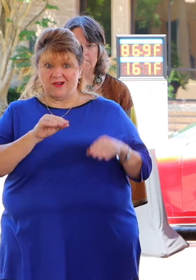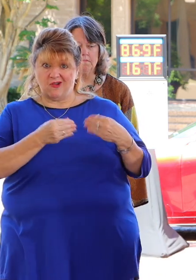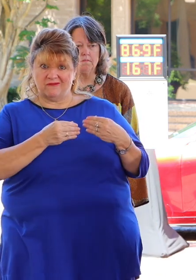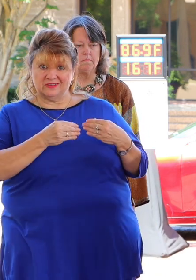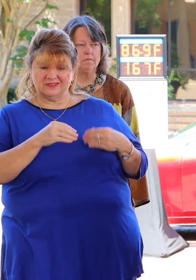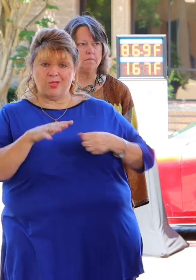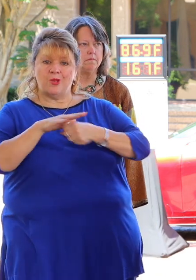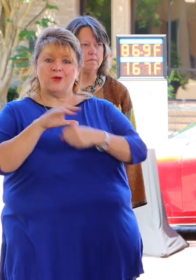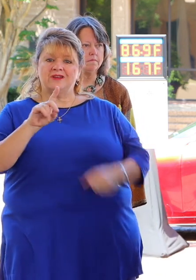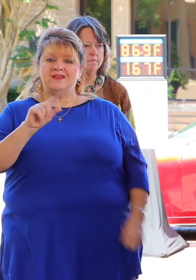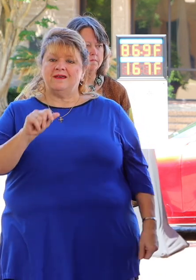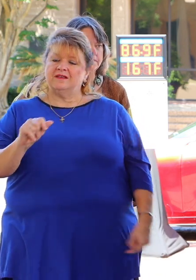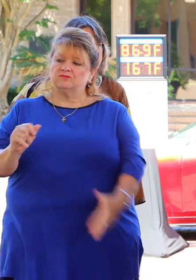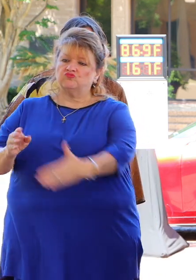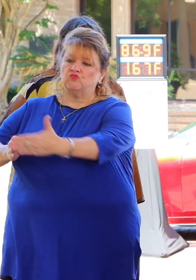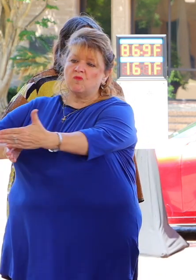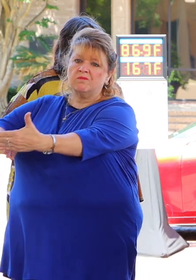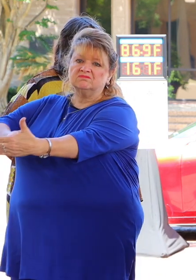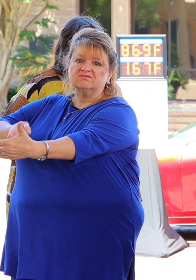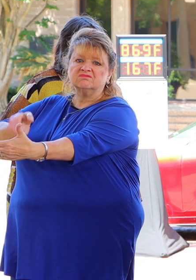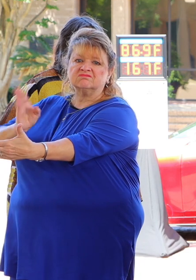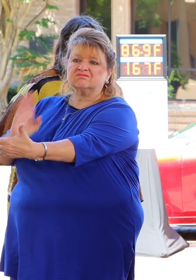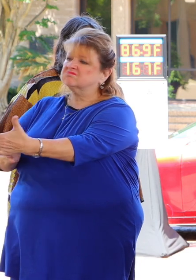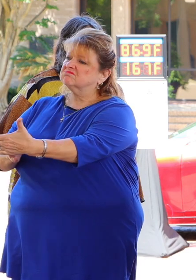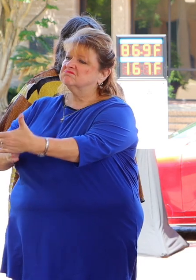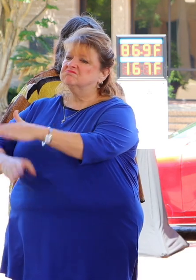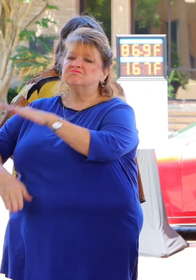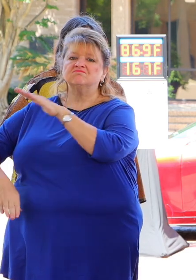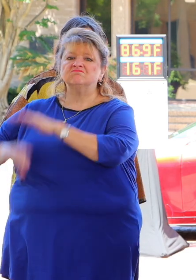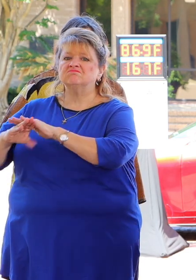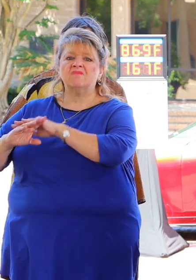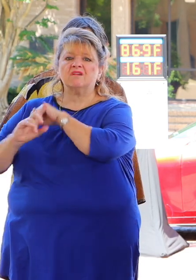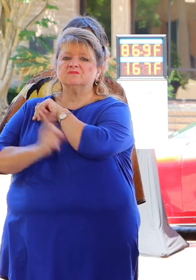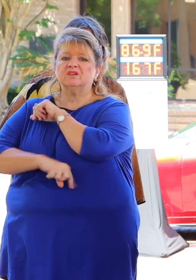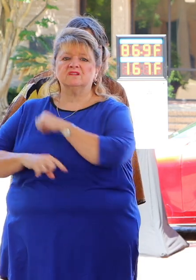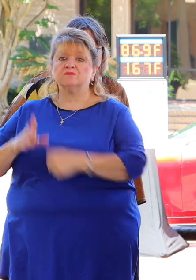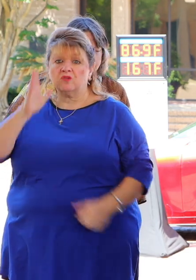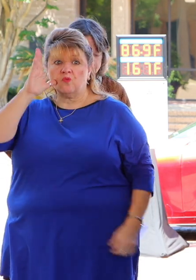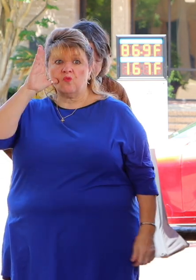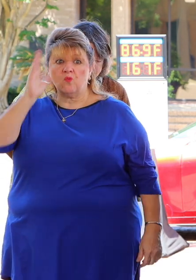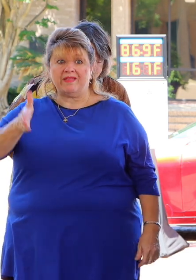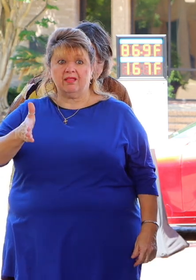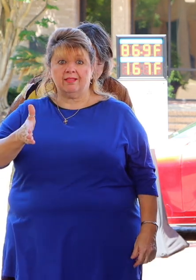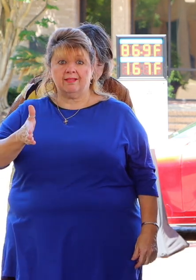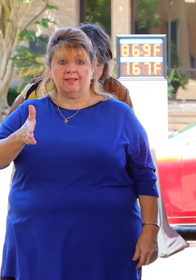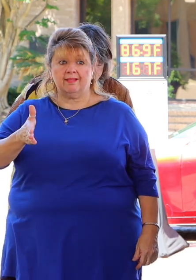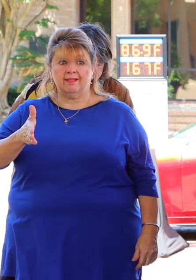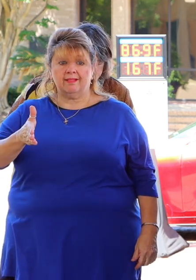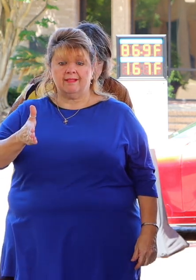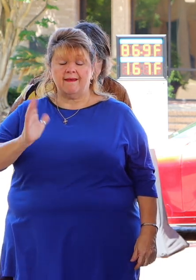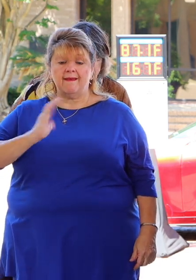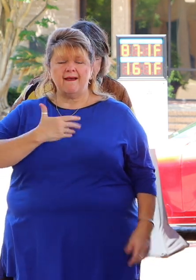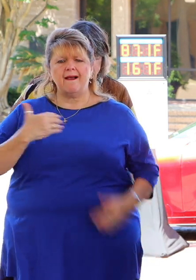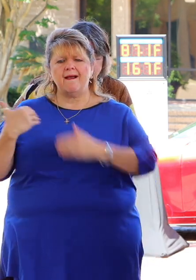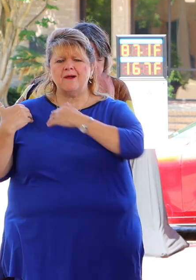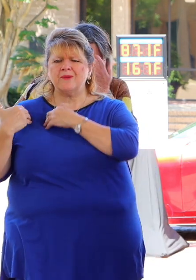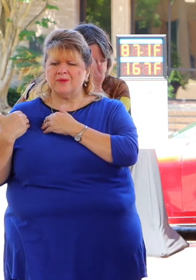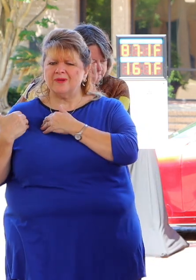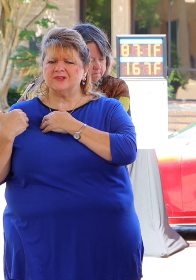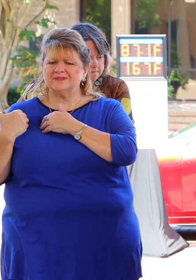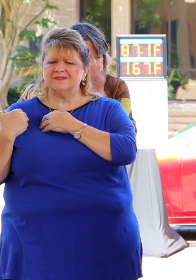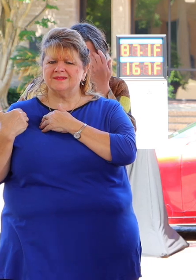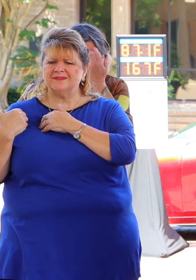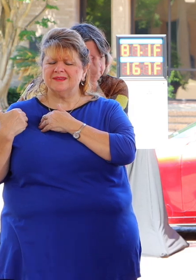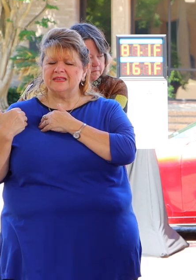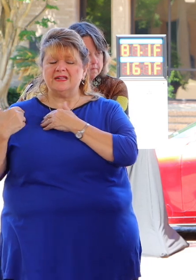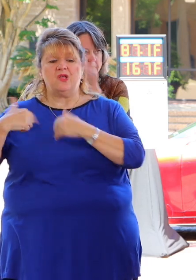will prosecute these people to the fullest extent of the law. It is our obligation as law enforcement and the